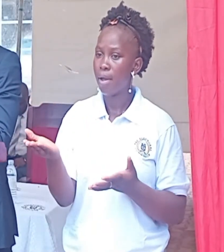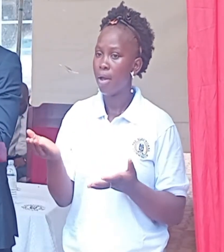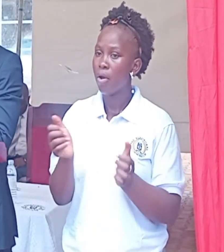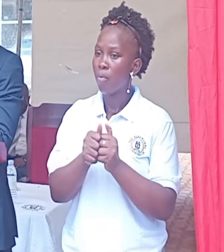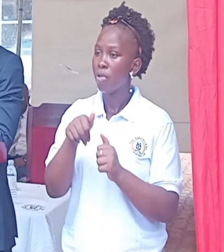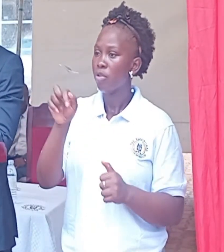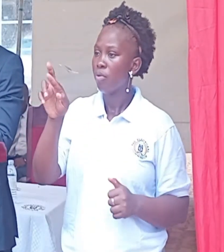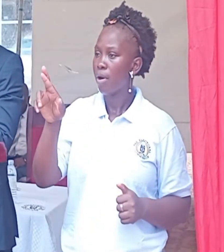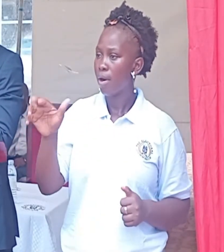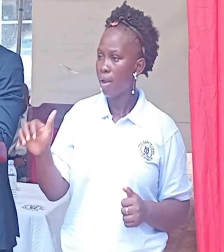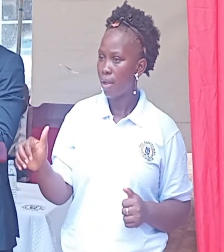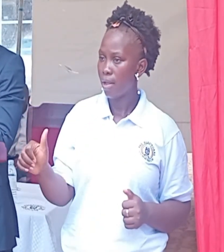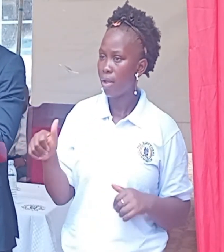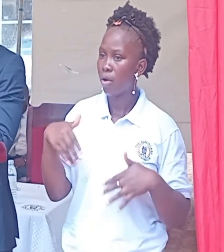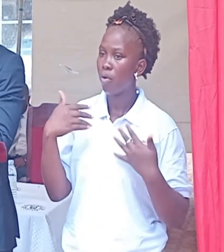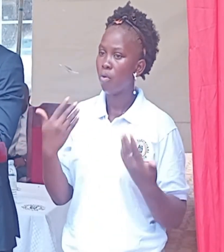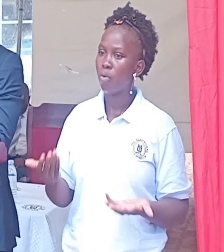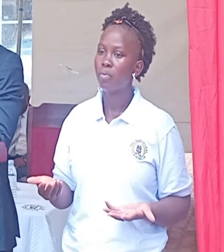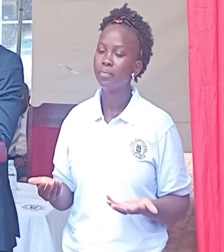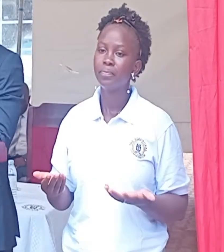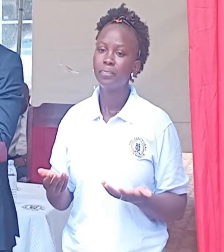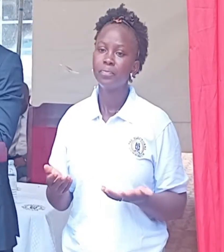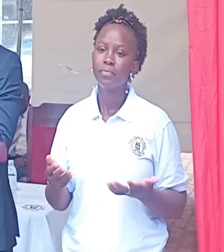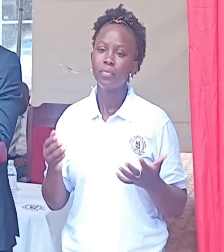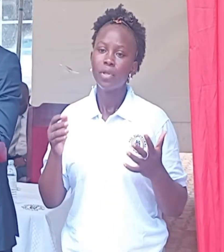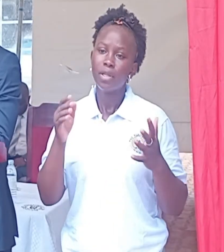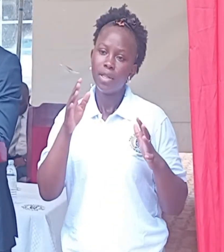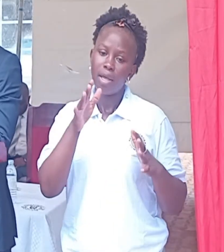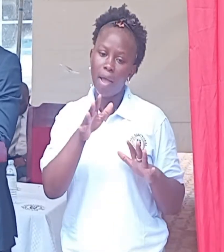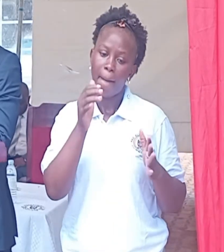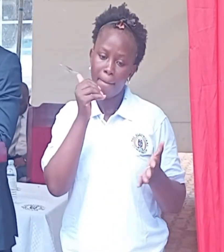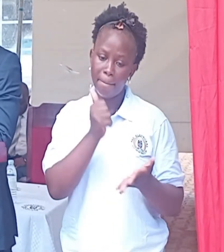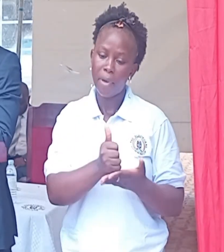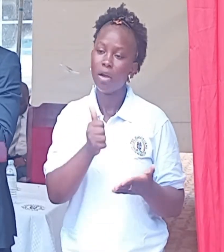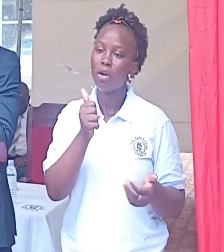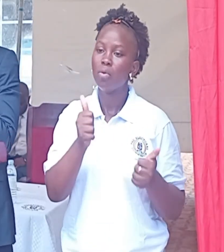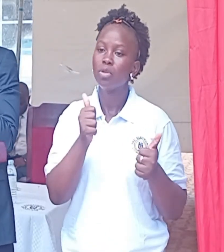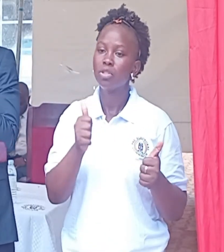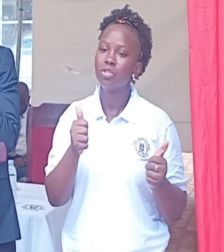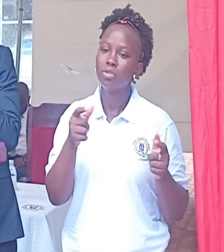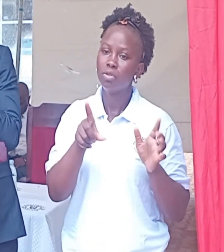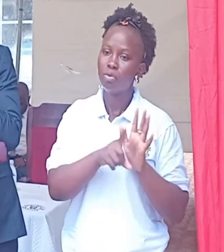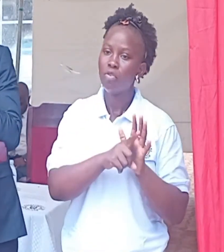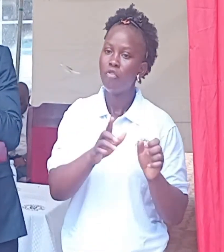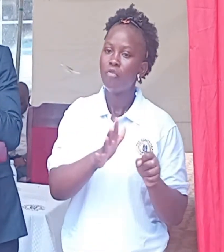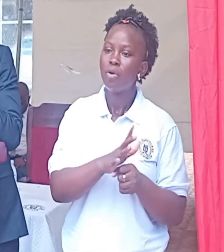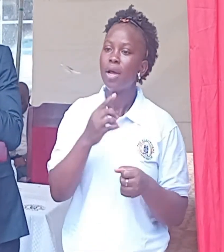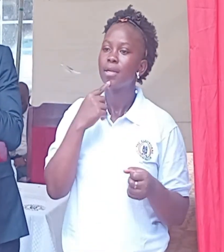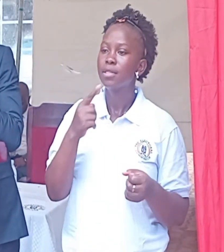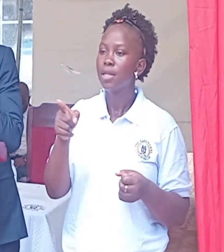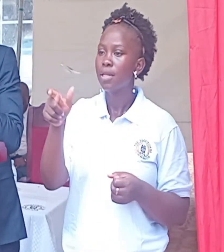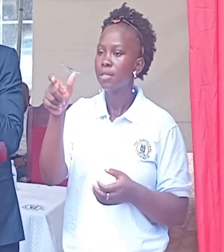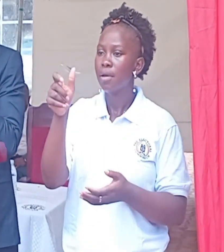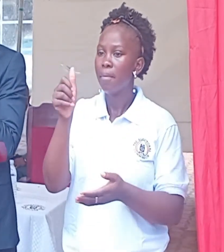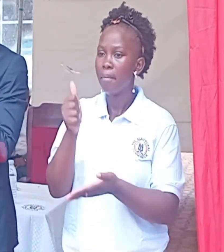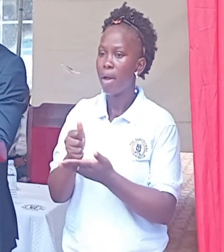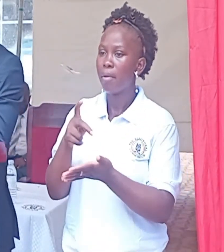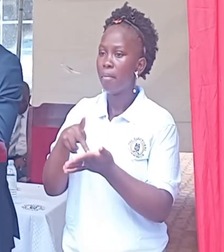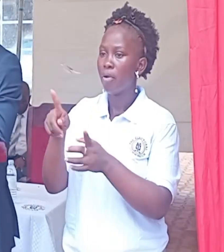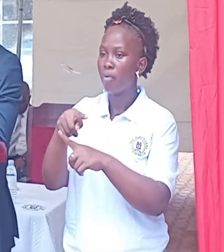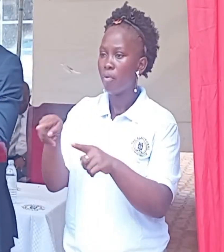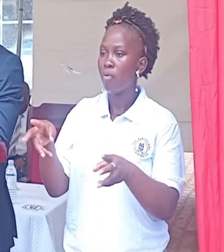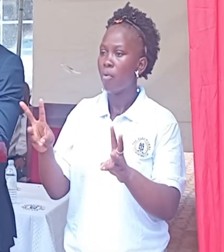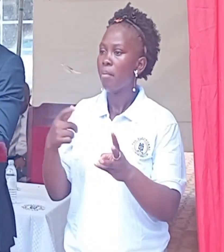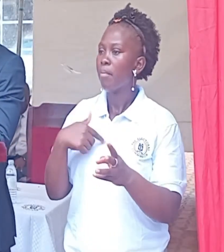Uganda Revenue Authority or the relevant bank and say, please, this payment was made in the error. I don't know whether